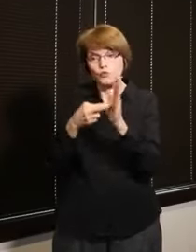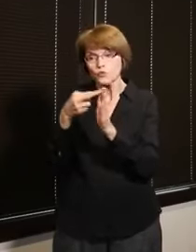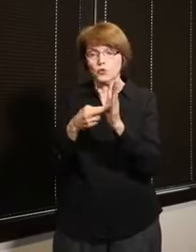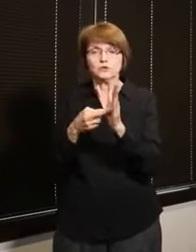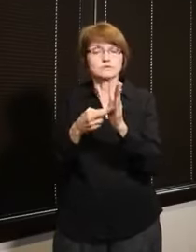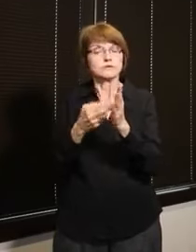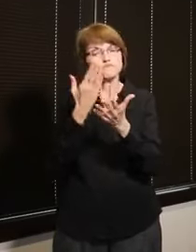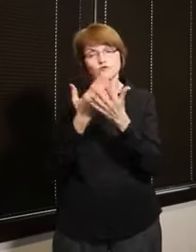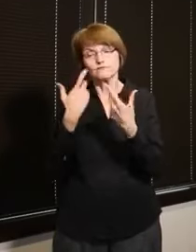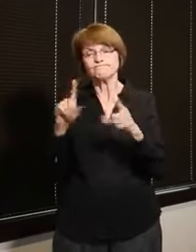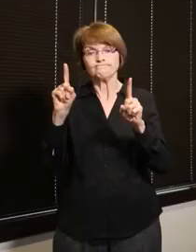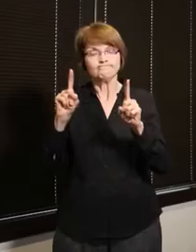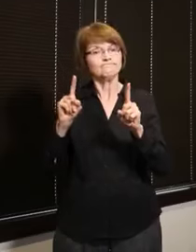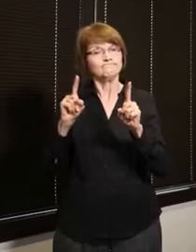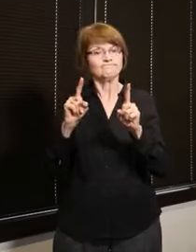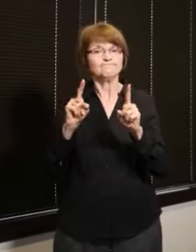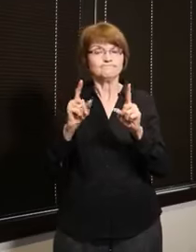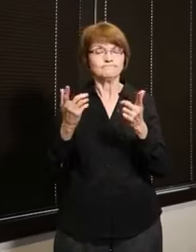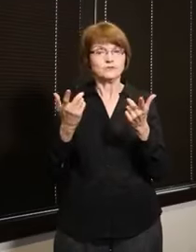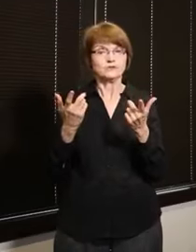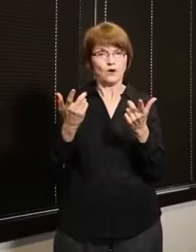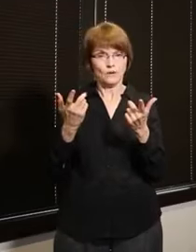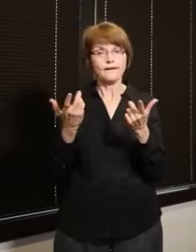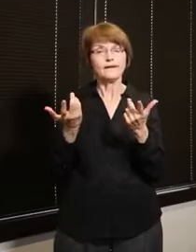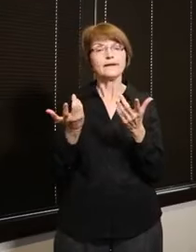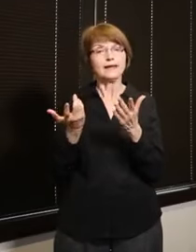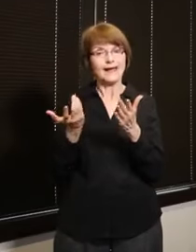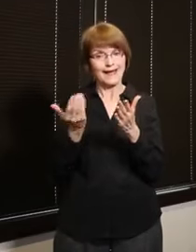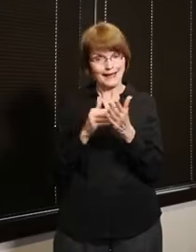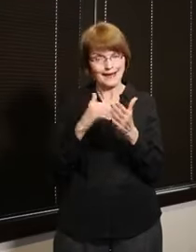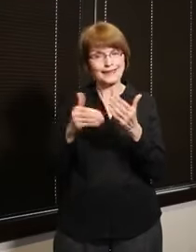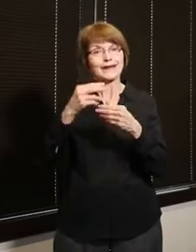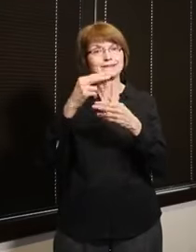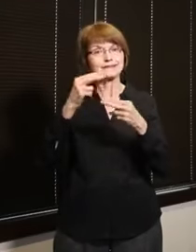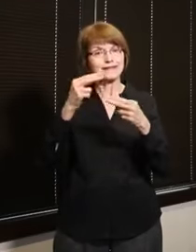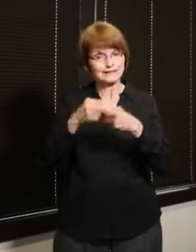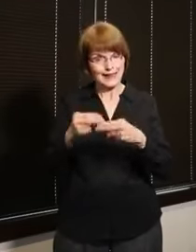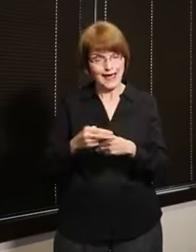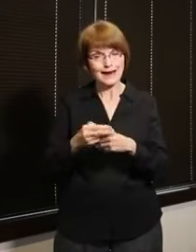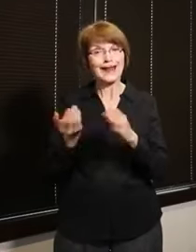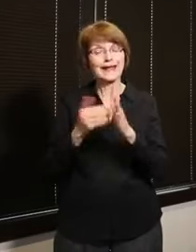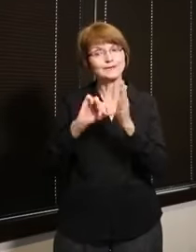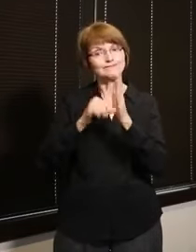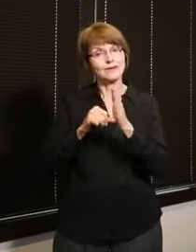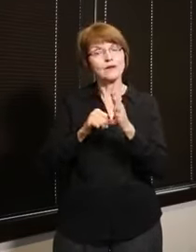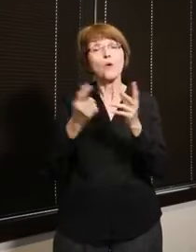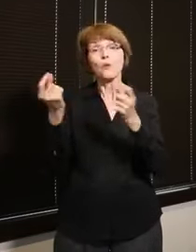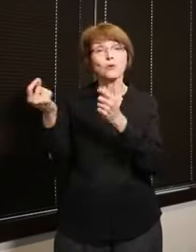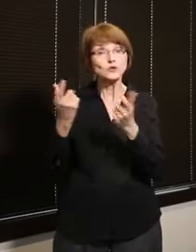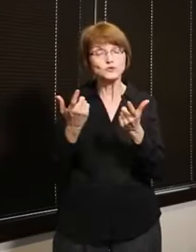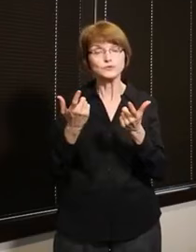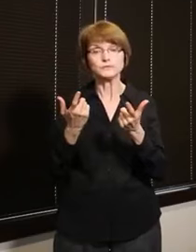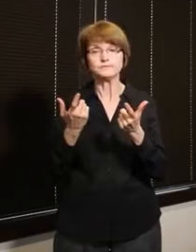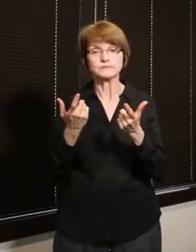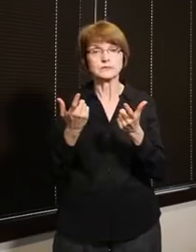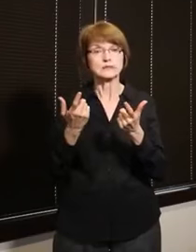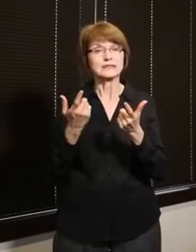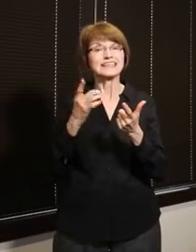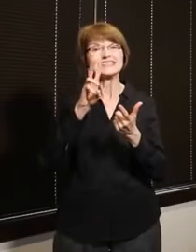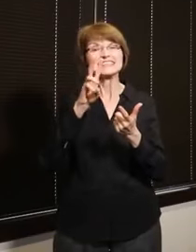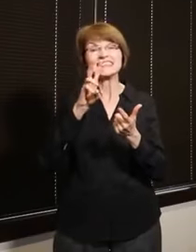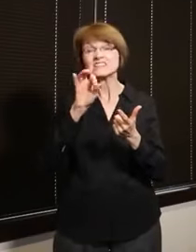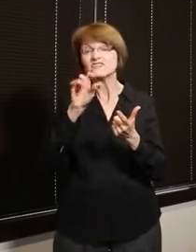for. And so I will just run through those here on this next slide. And so those are things like staying 6 feet